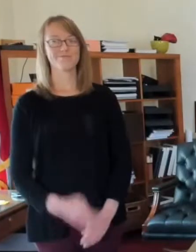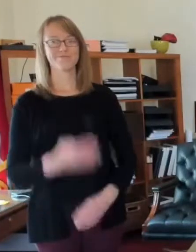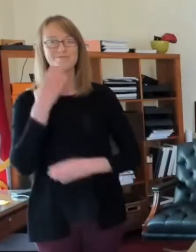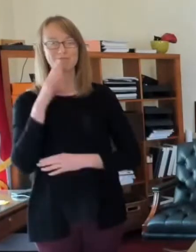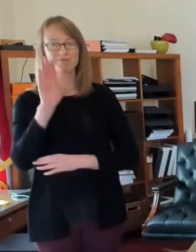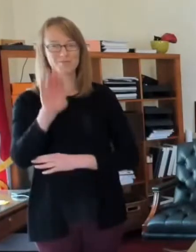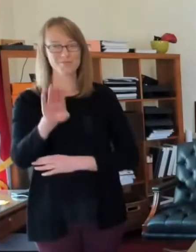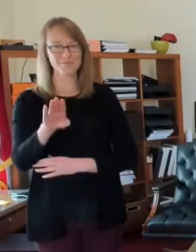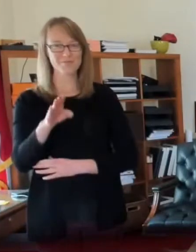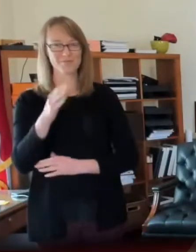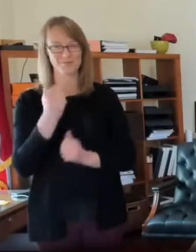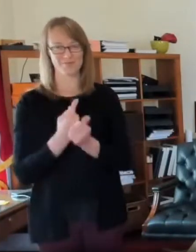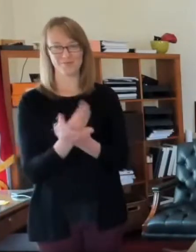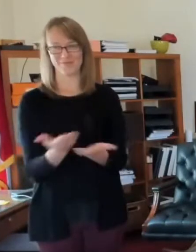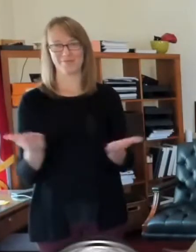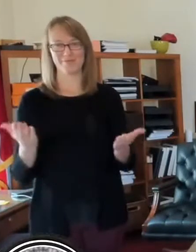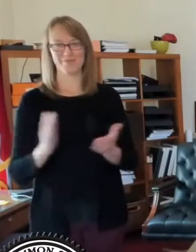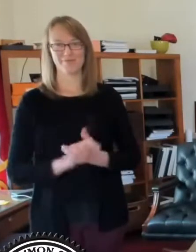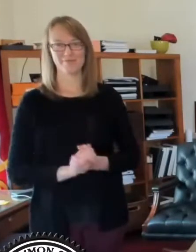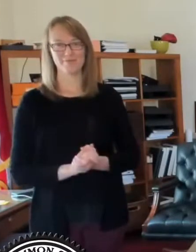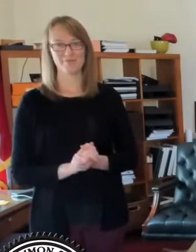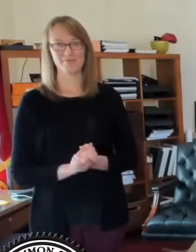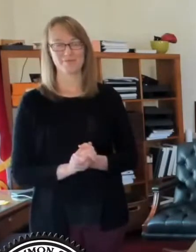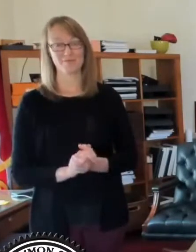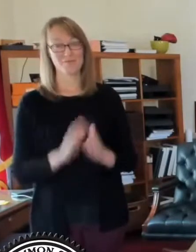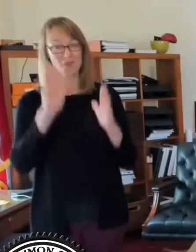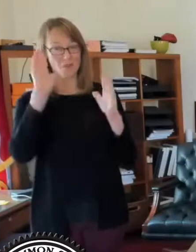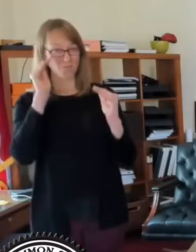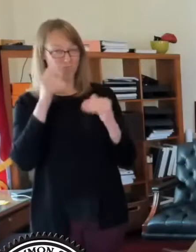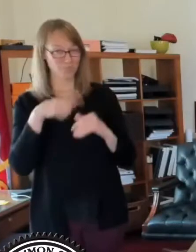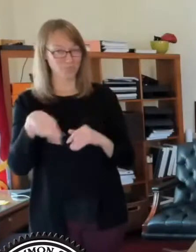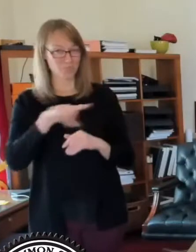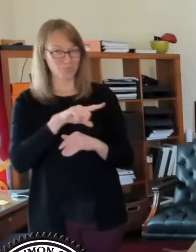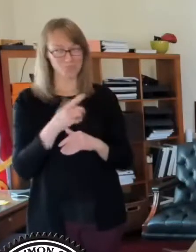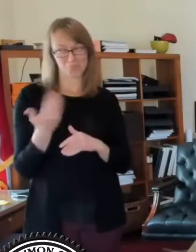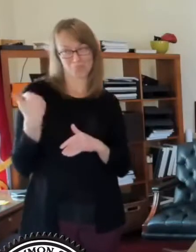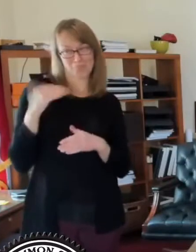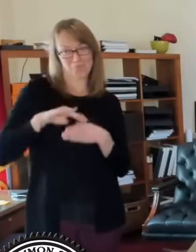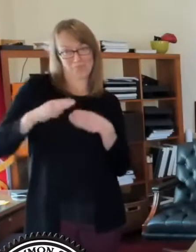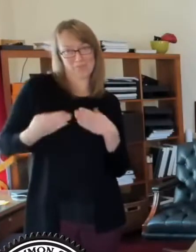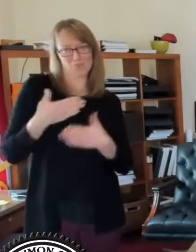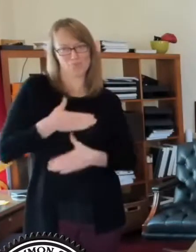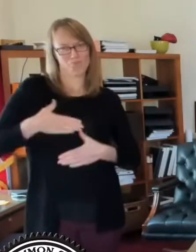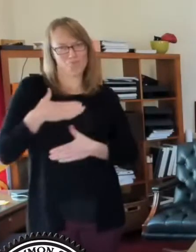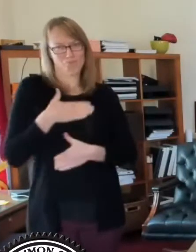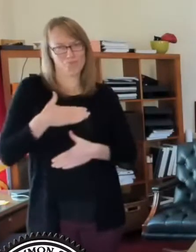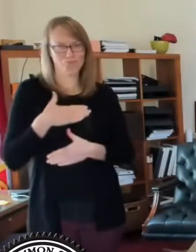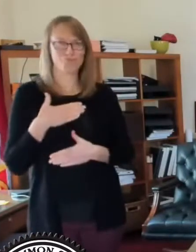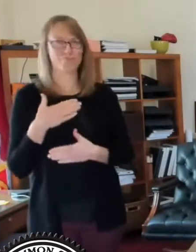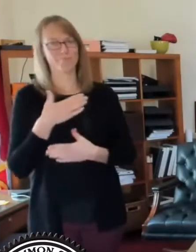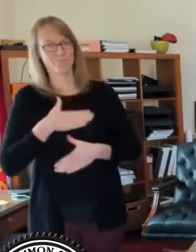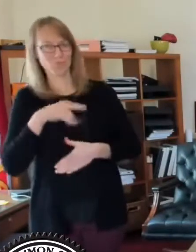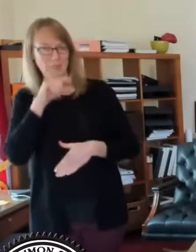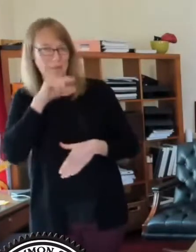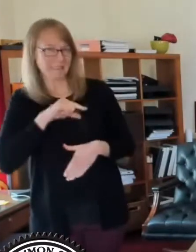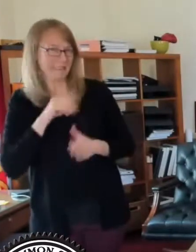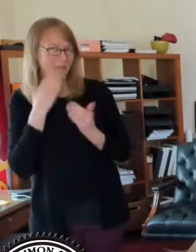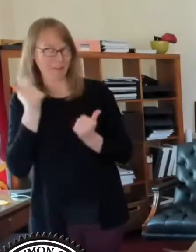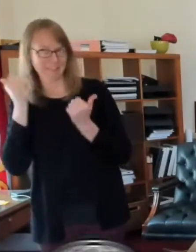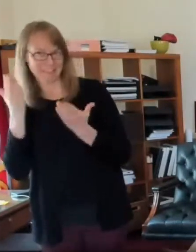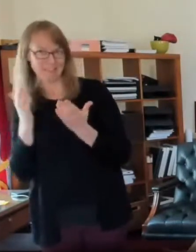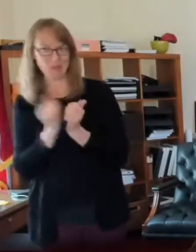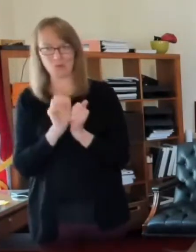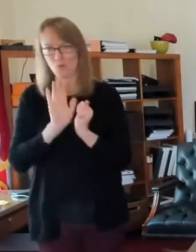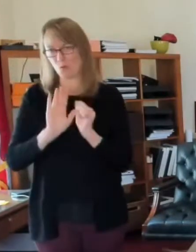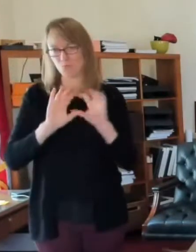Good afternoon, everybody. I hope everybody had a good weekend. Nice Thanksgiving with your small group,